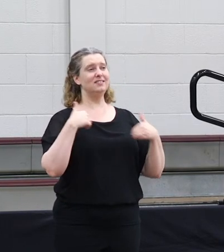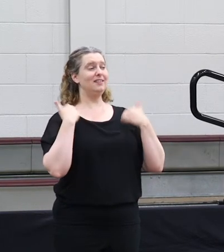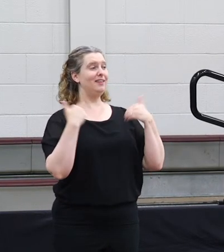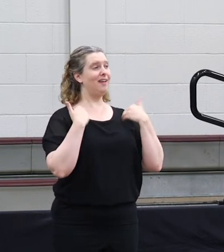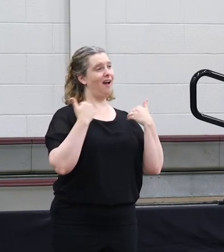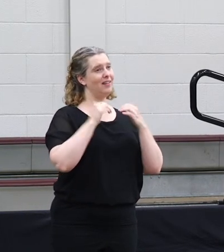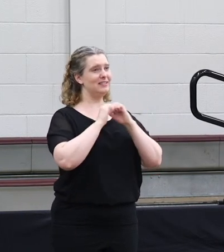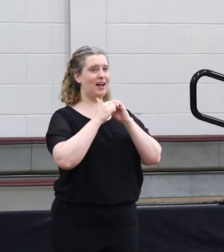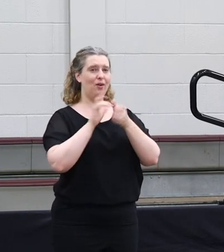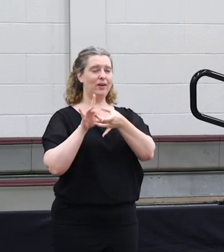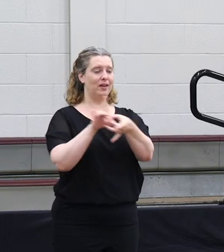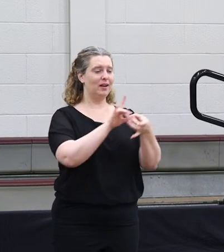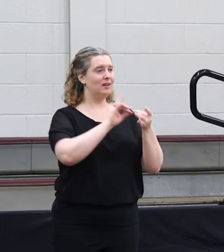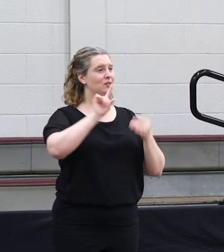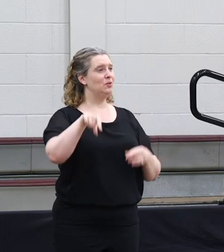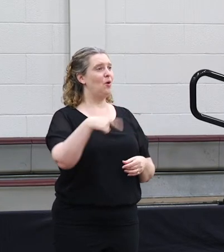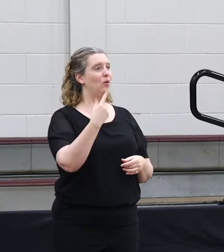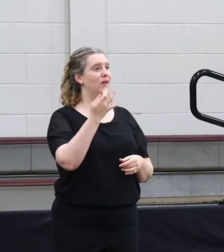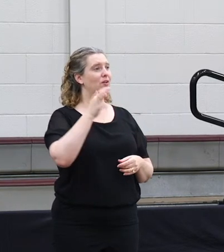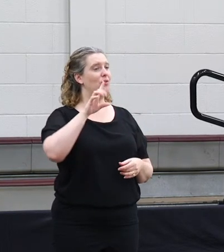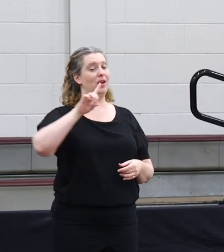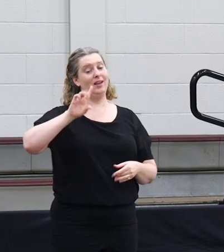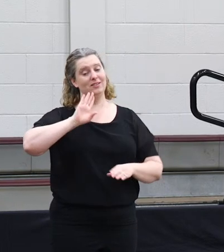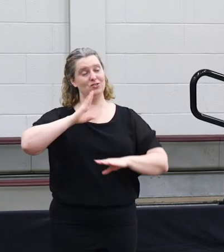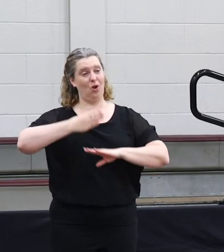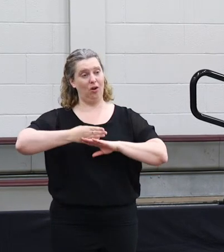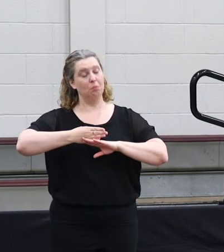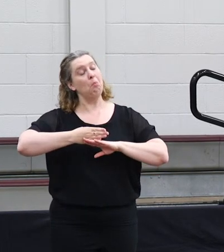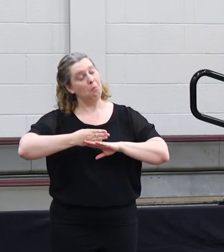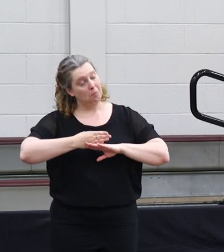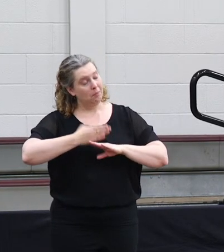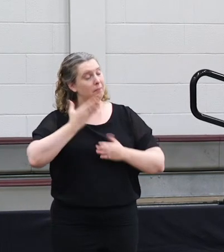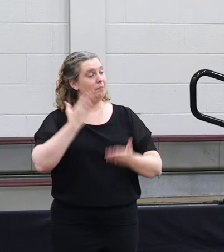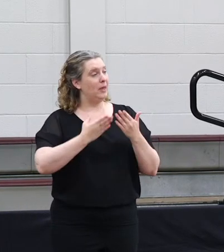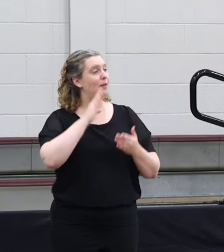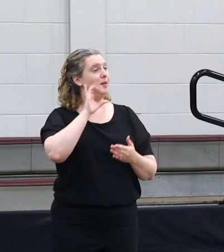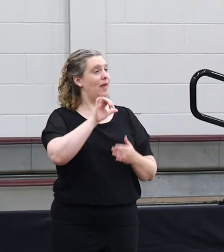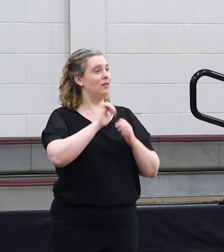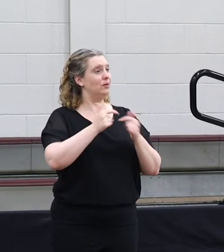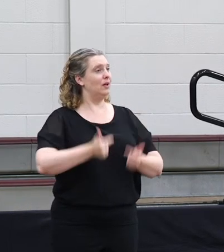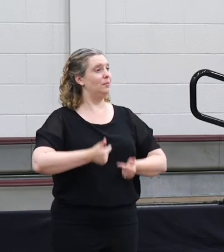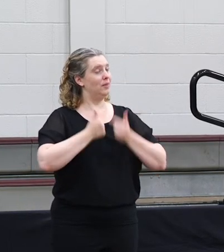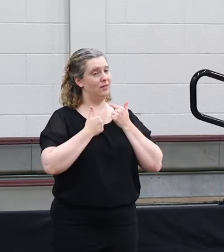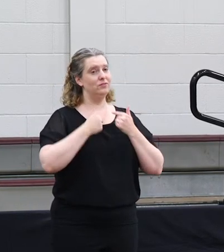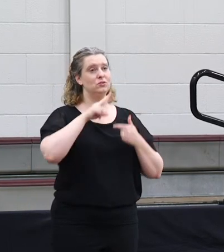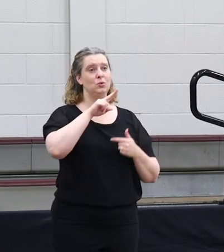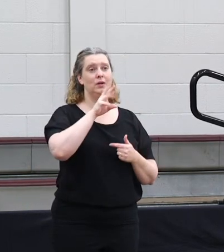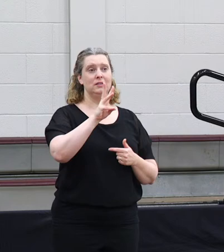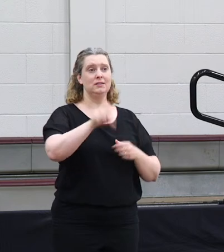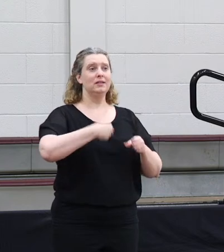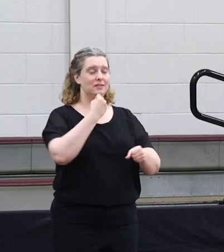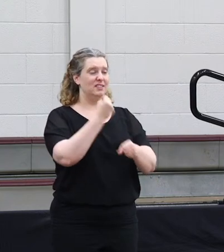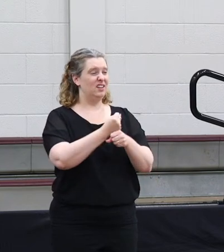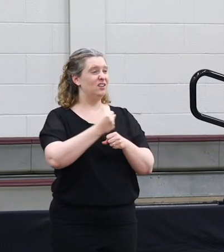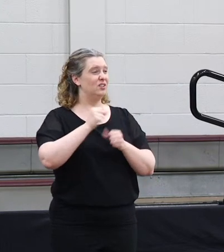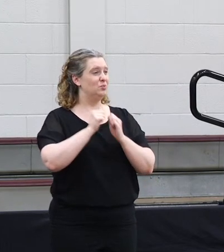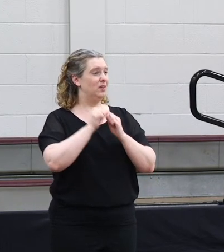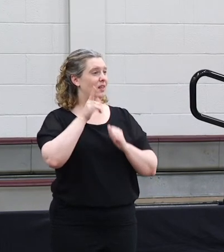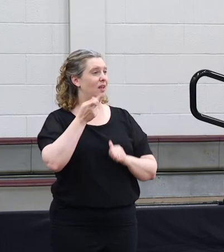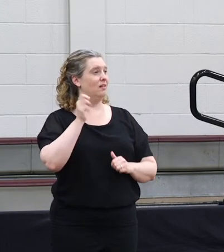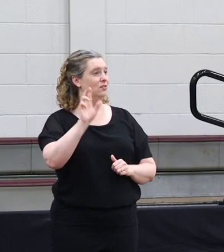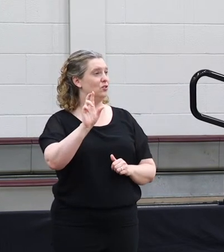of connecting with his only granddaughter. Or maybe it was a true sentiment that kept him alive through 26 years of a debilitating